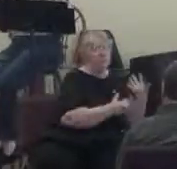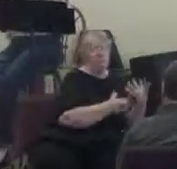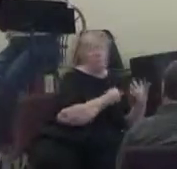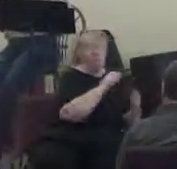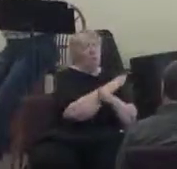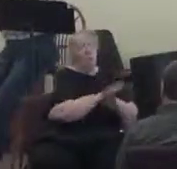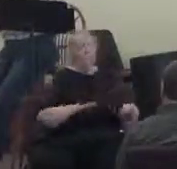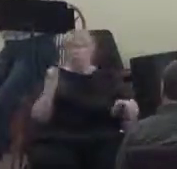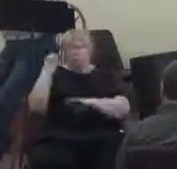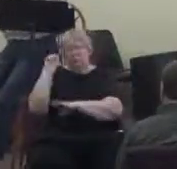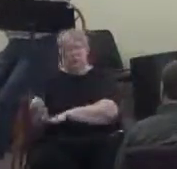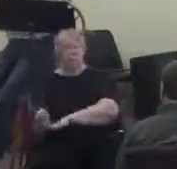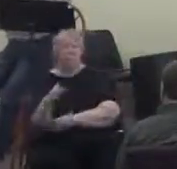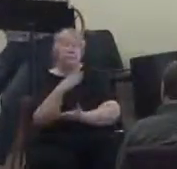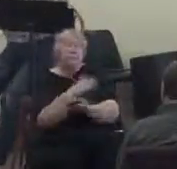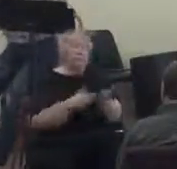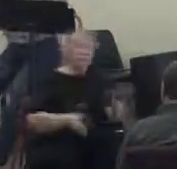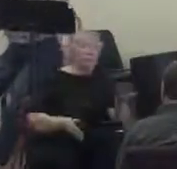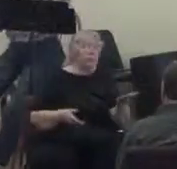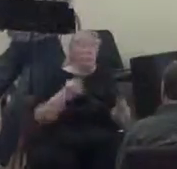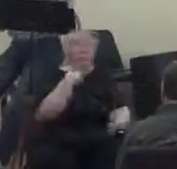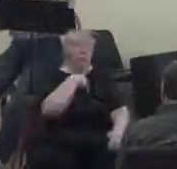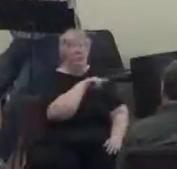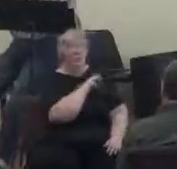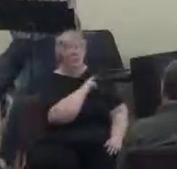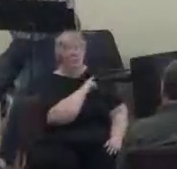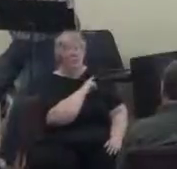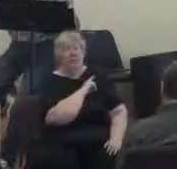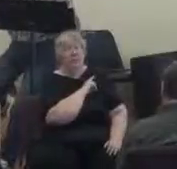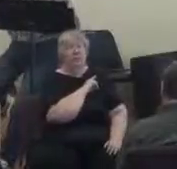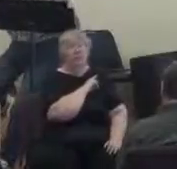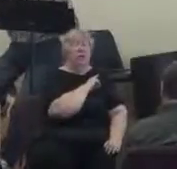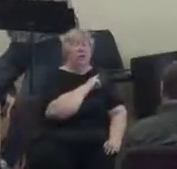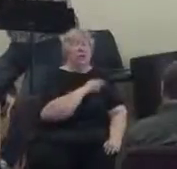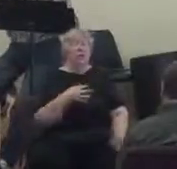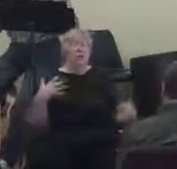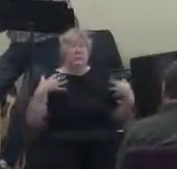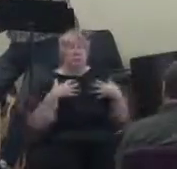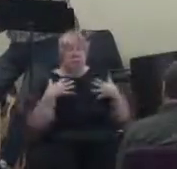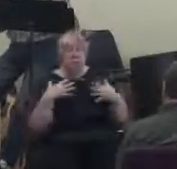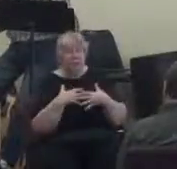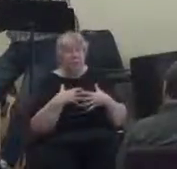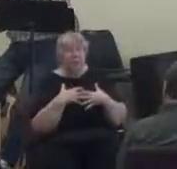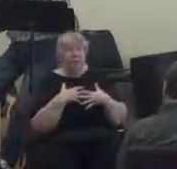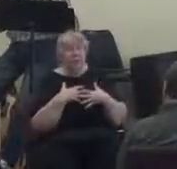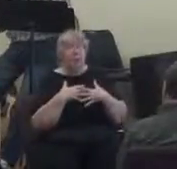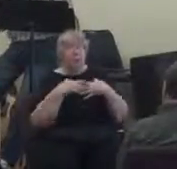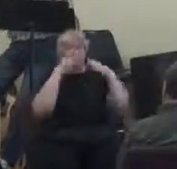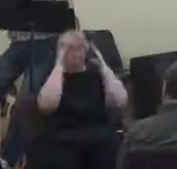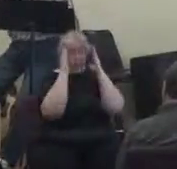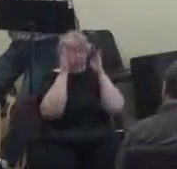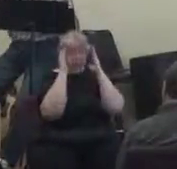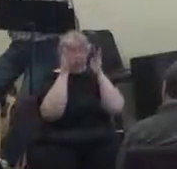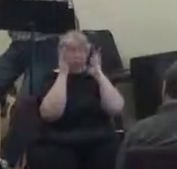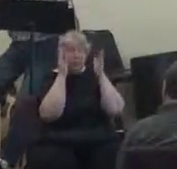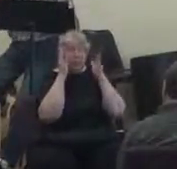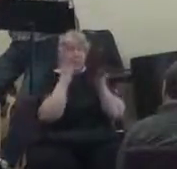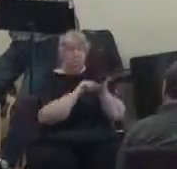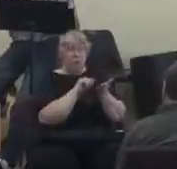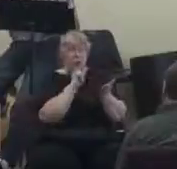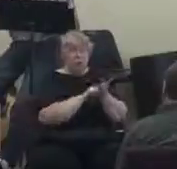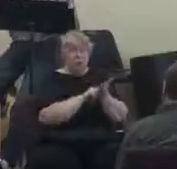that are stuck in prophecy. We're listening to Fox News. We're getting jacked out of shape about Obama and all the